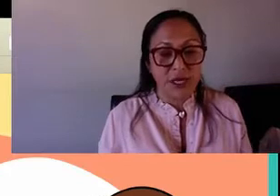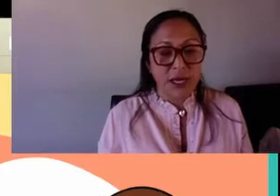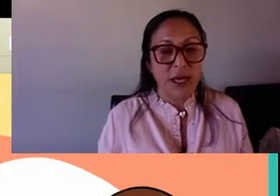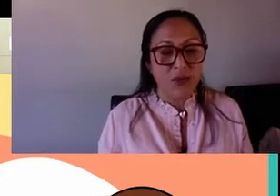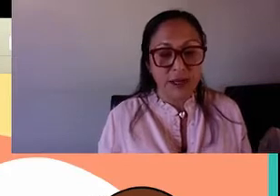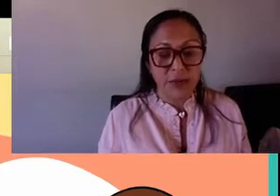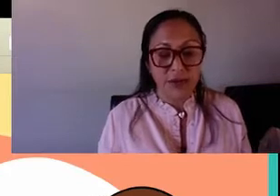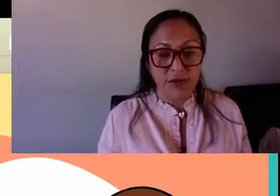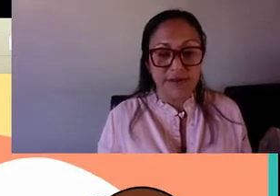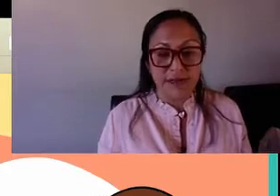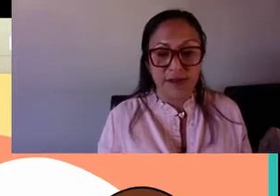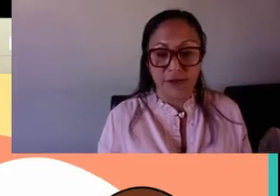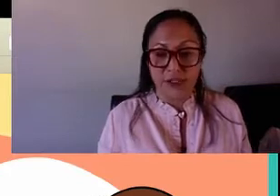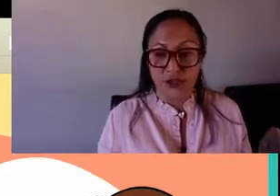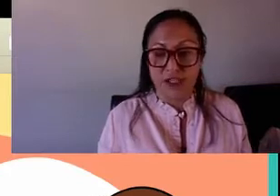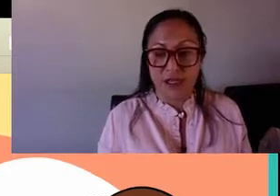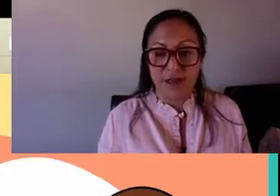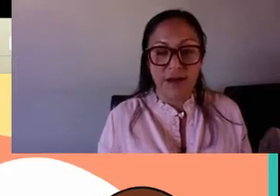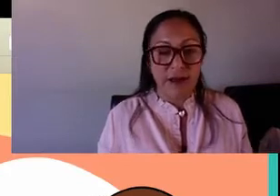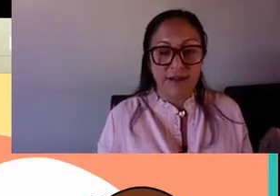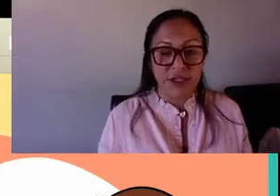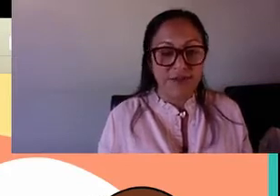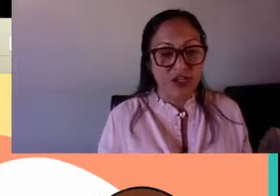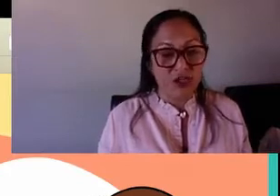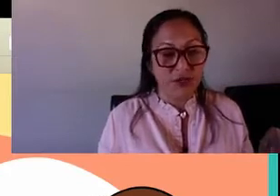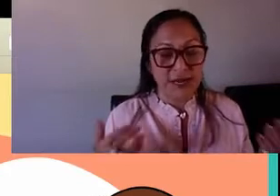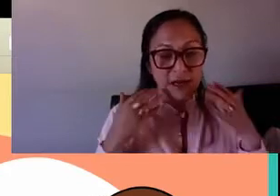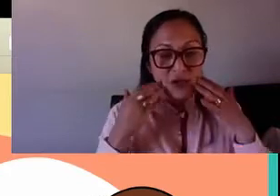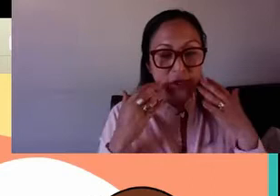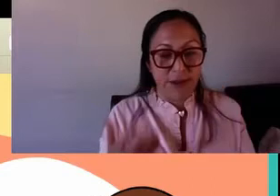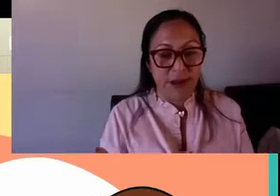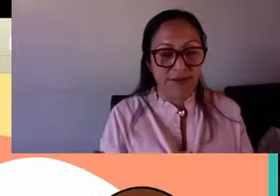language can really reduce the frustration, especially if the children